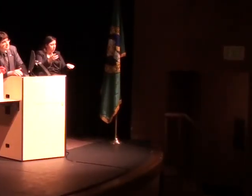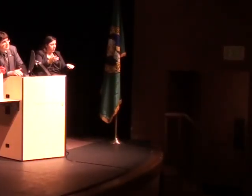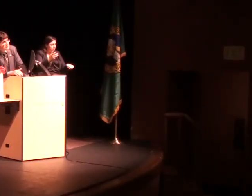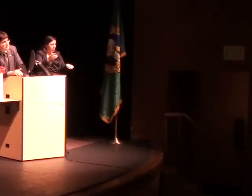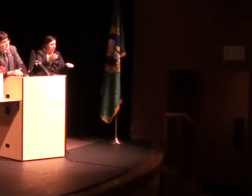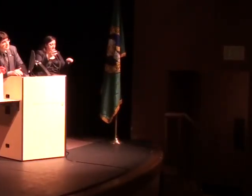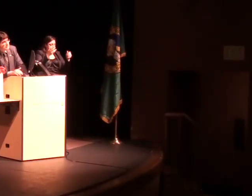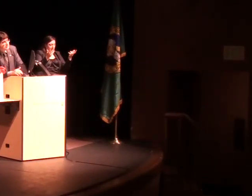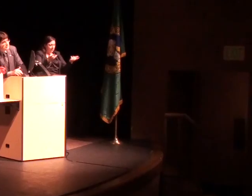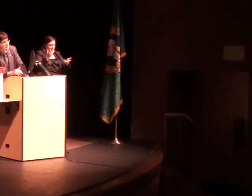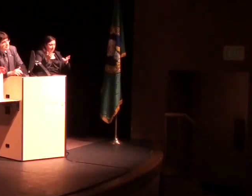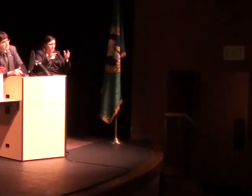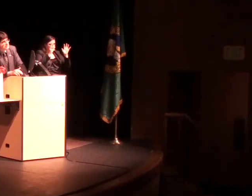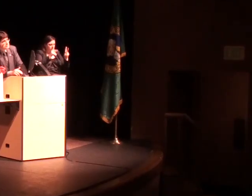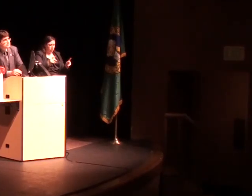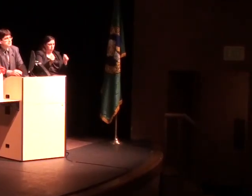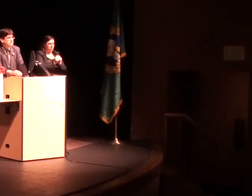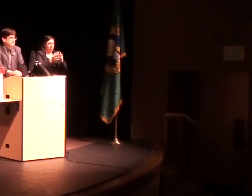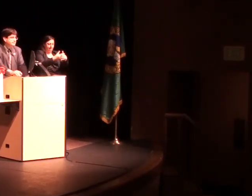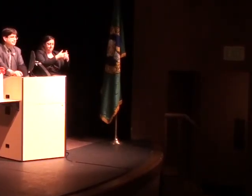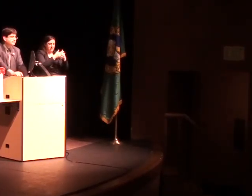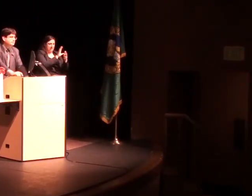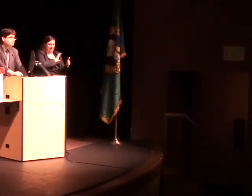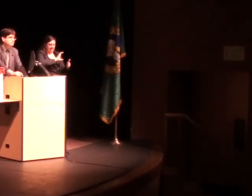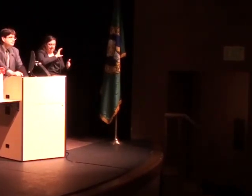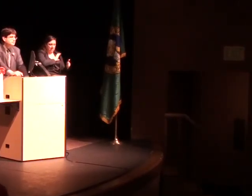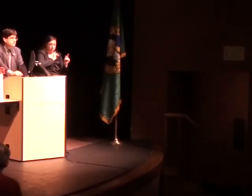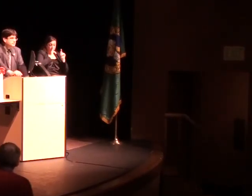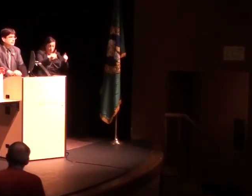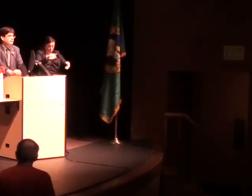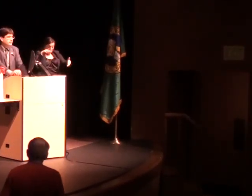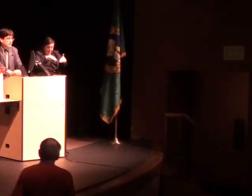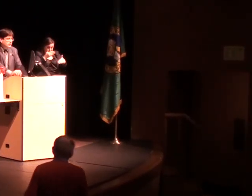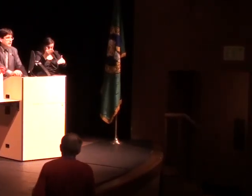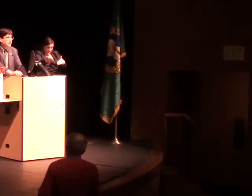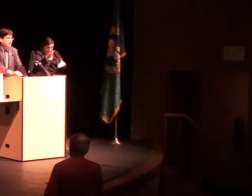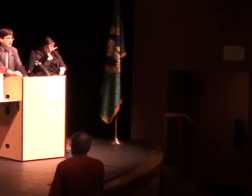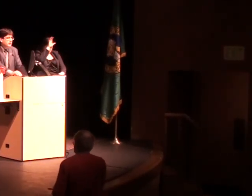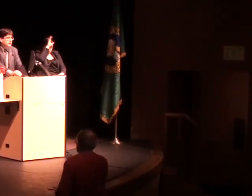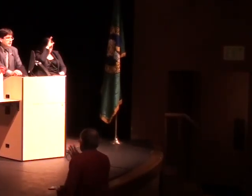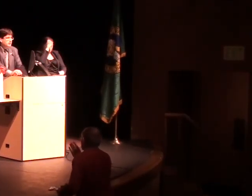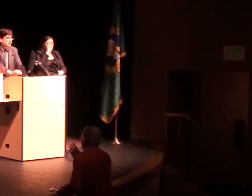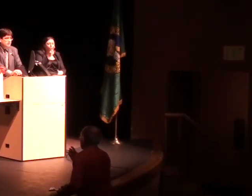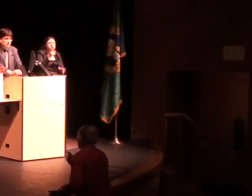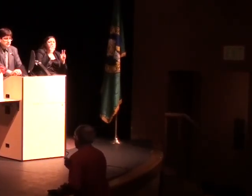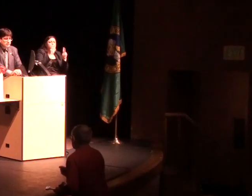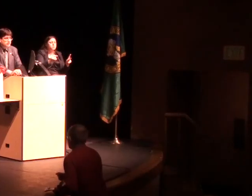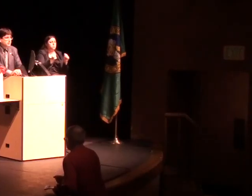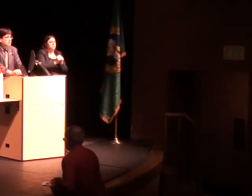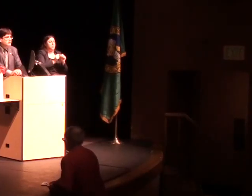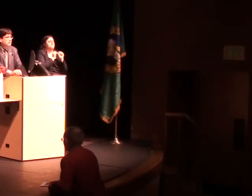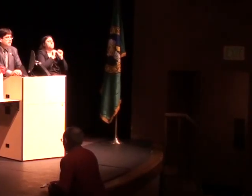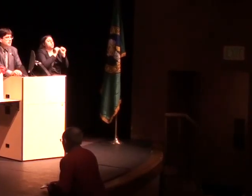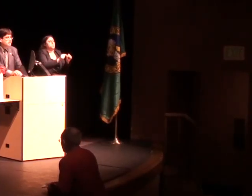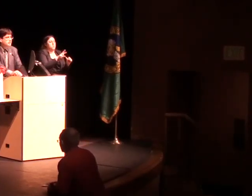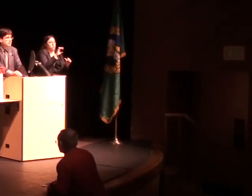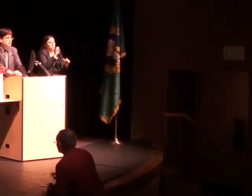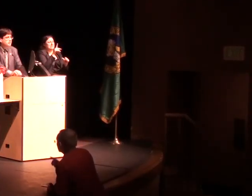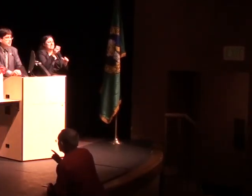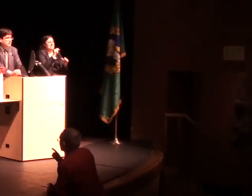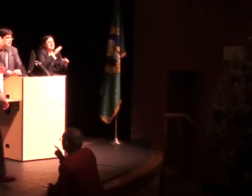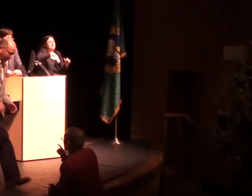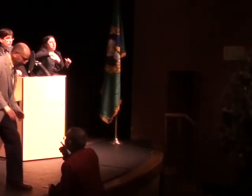someone with an American citizenship to study in Cuba? Or someone with a permanent residency, if not a